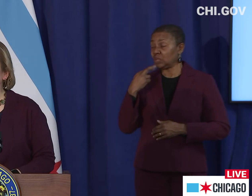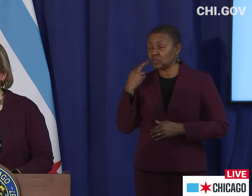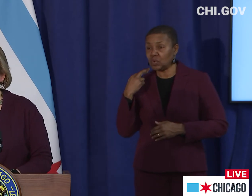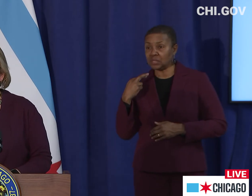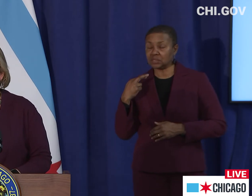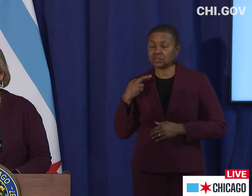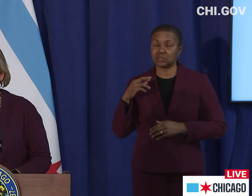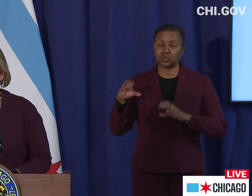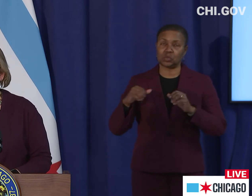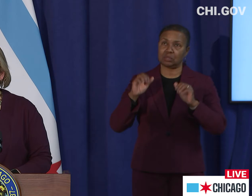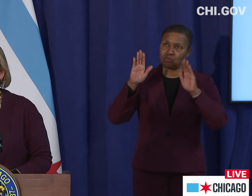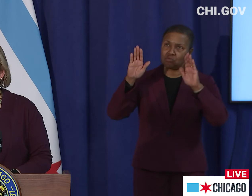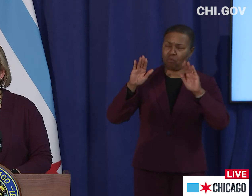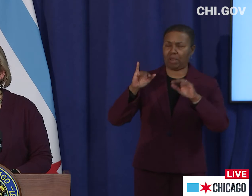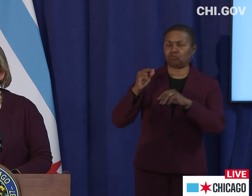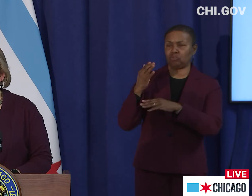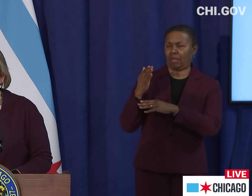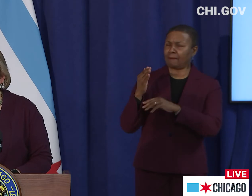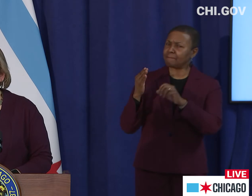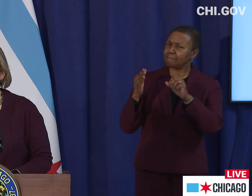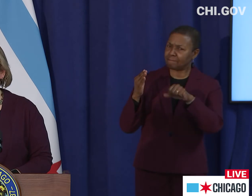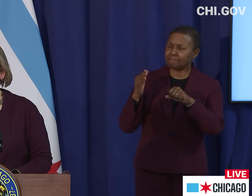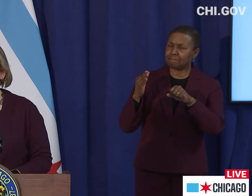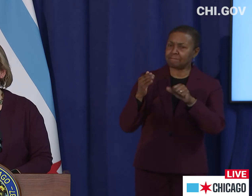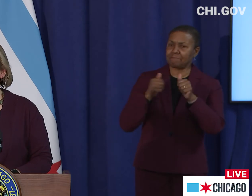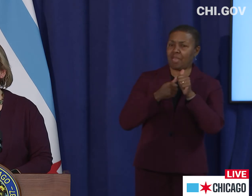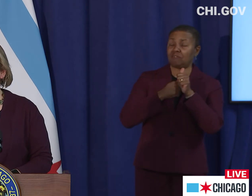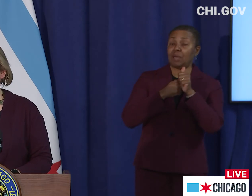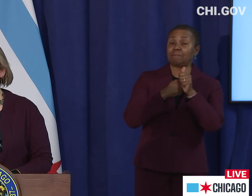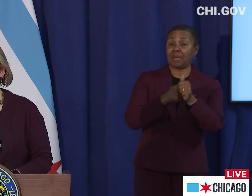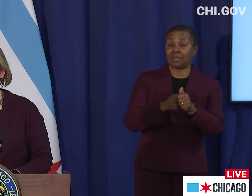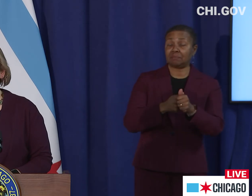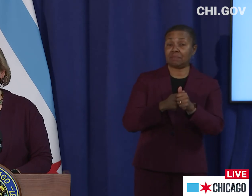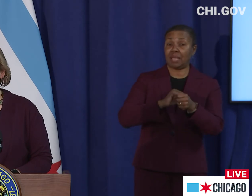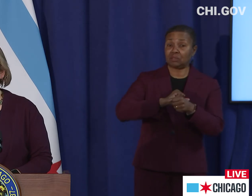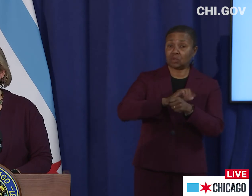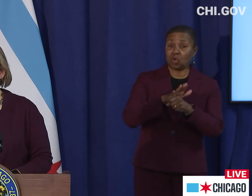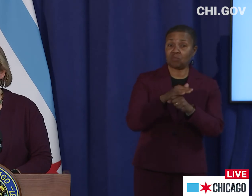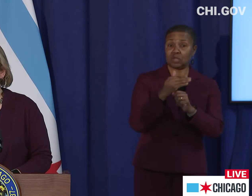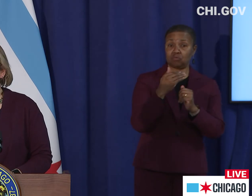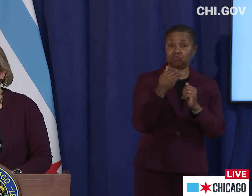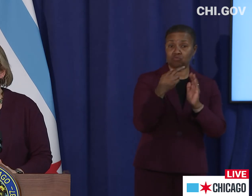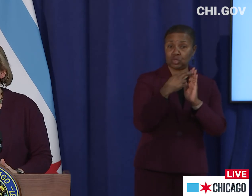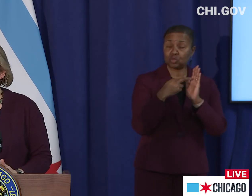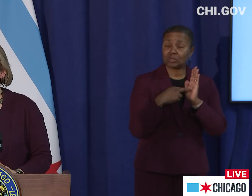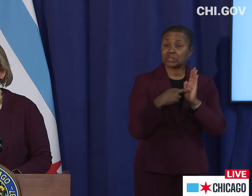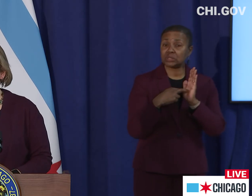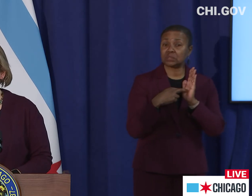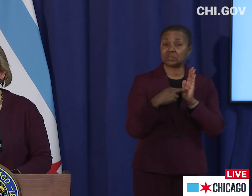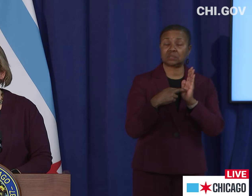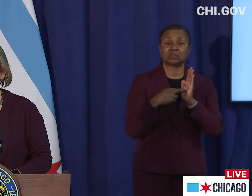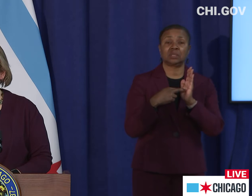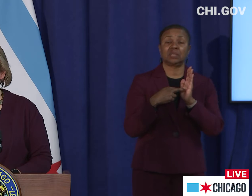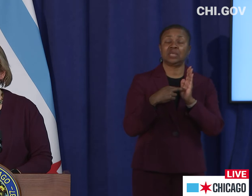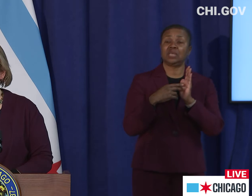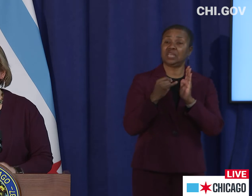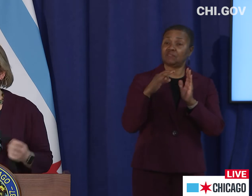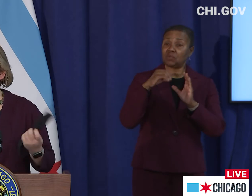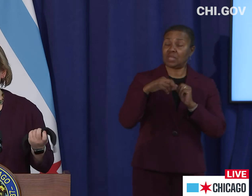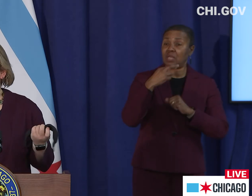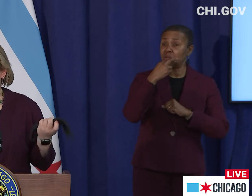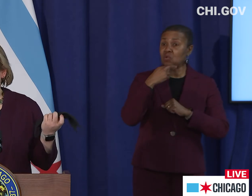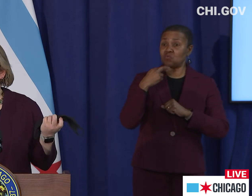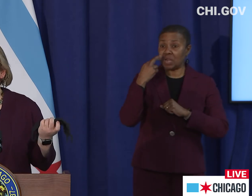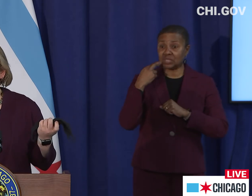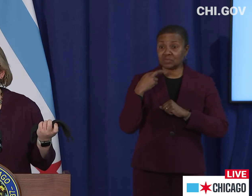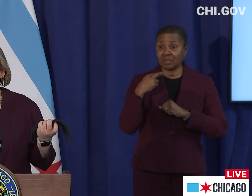doing a great job of abiding by the COVID restrictions, when you're in a restaurant in particular, you